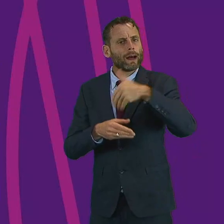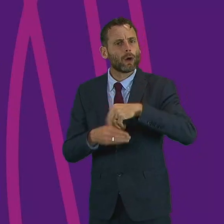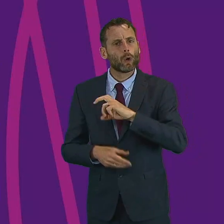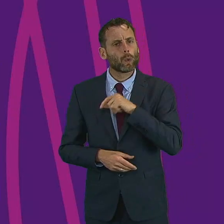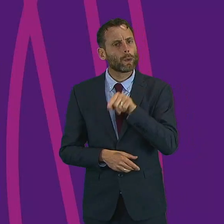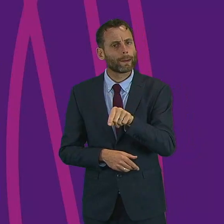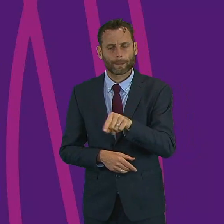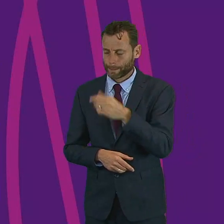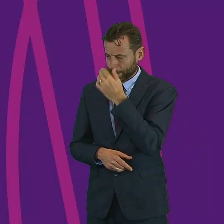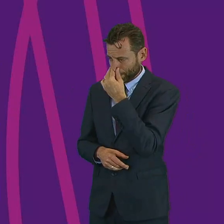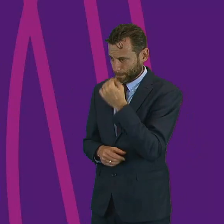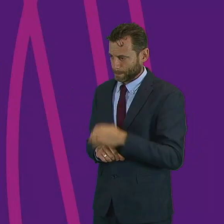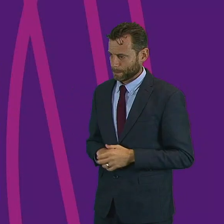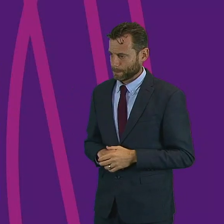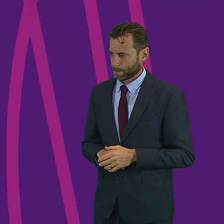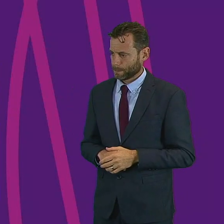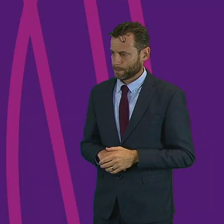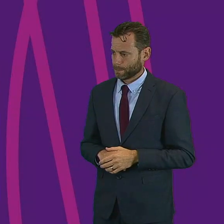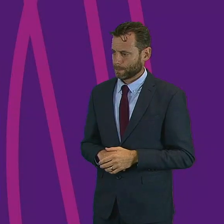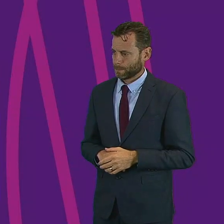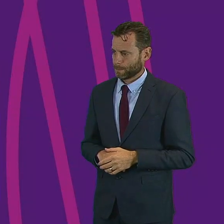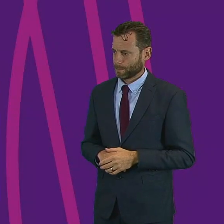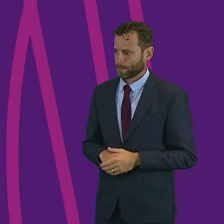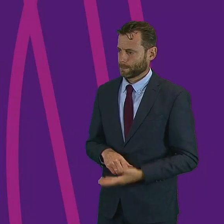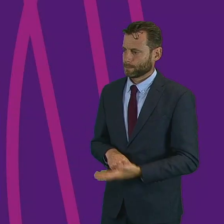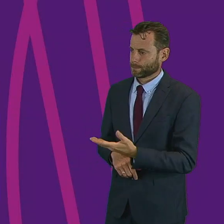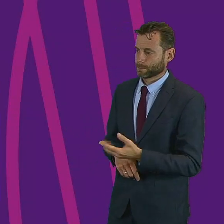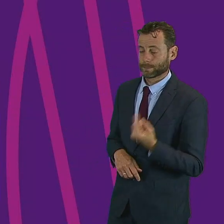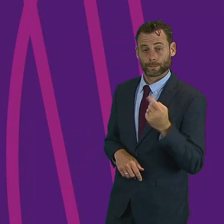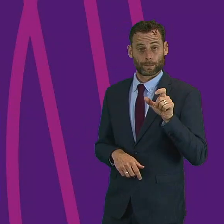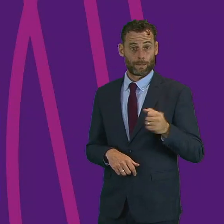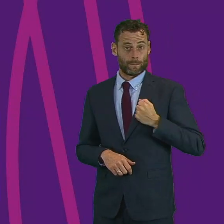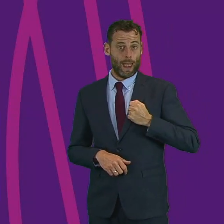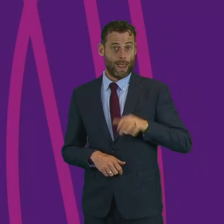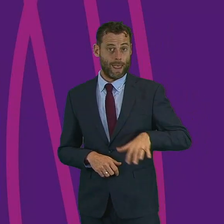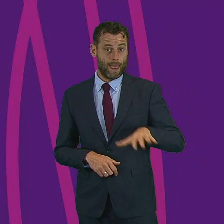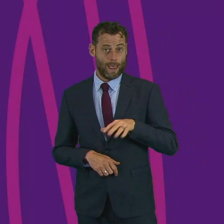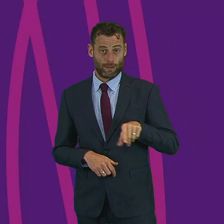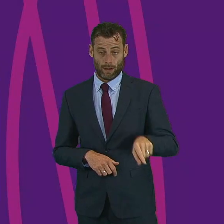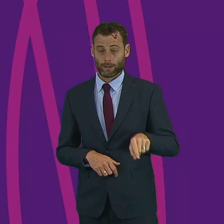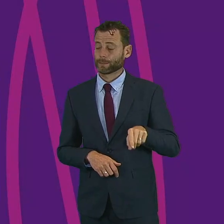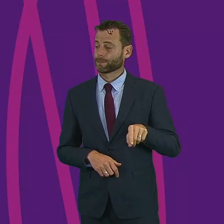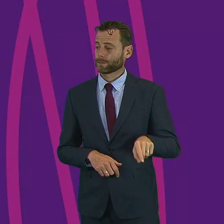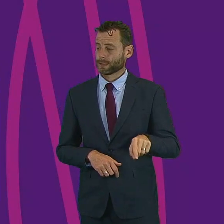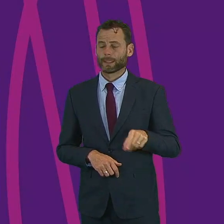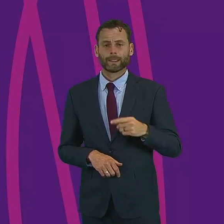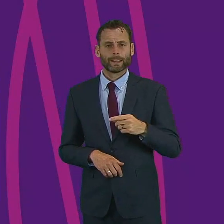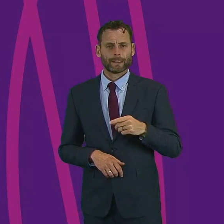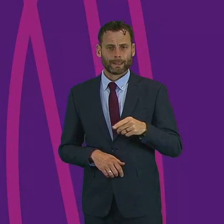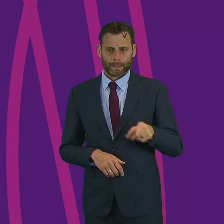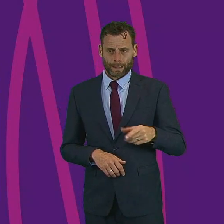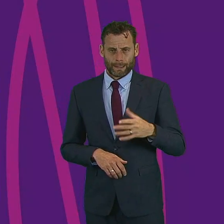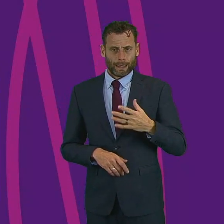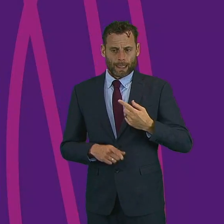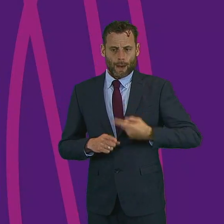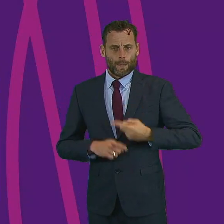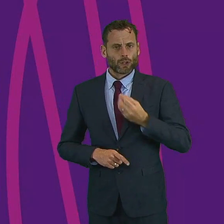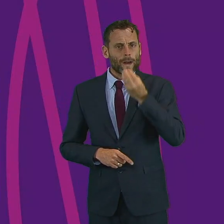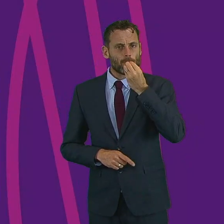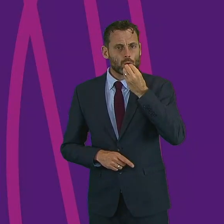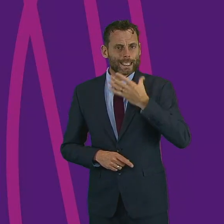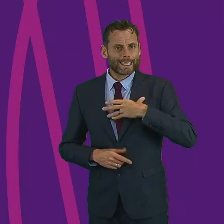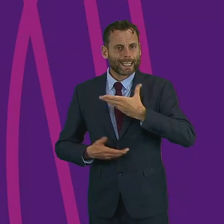First Minister join me in calling on the management of Burton's to immediately return to negotiations so that the production of this iconic Scottish product can begin